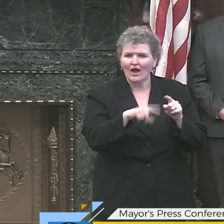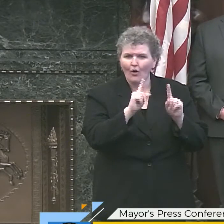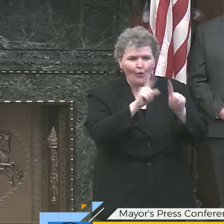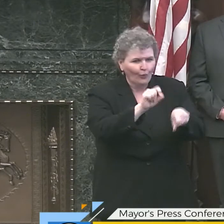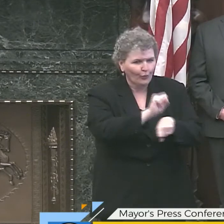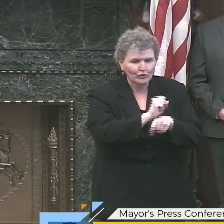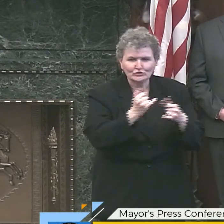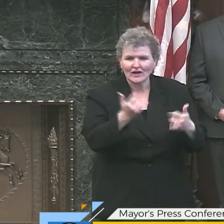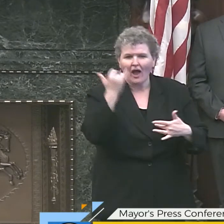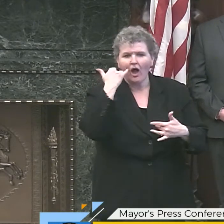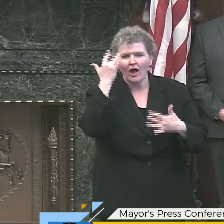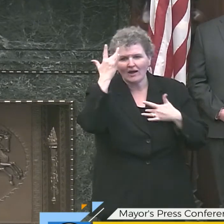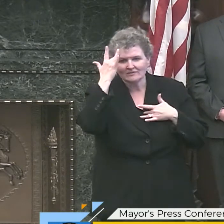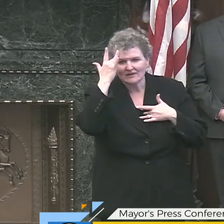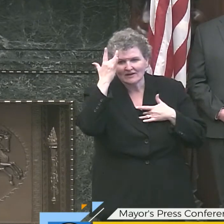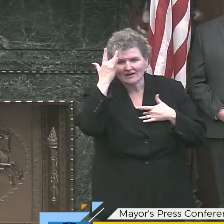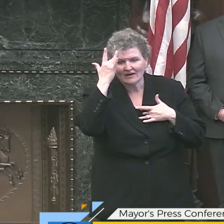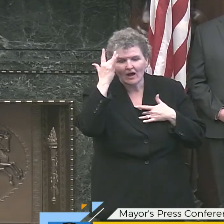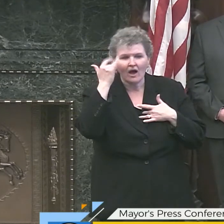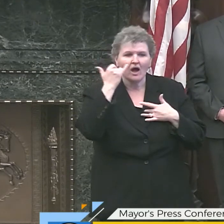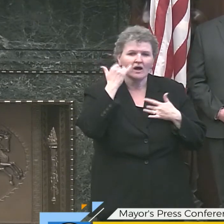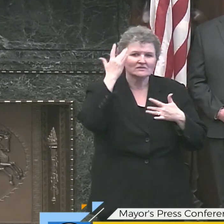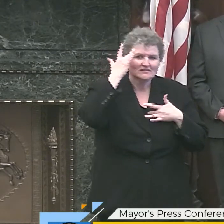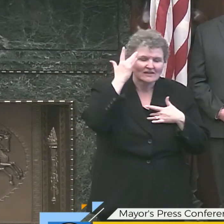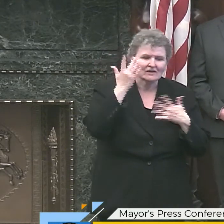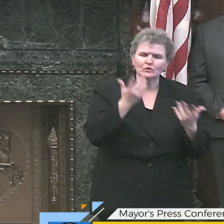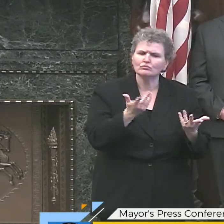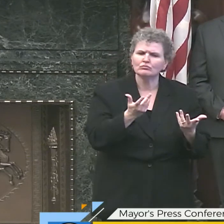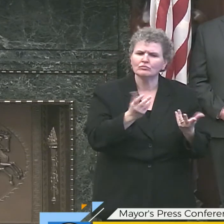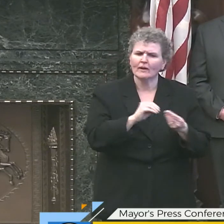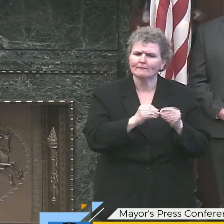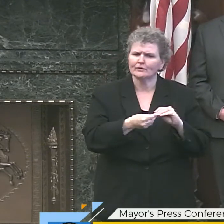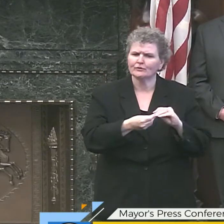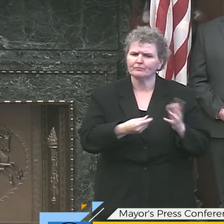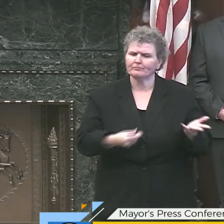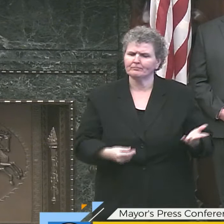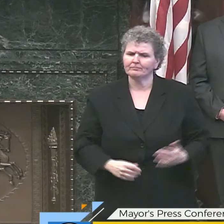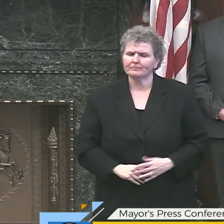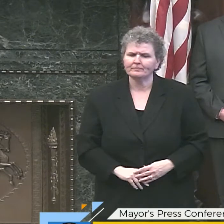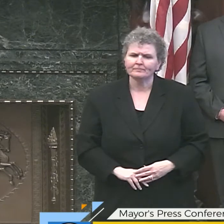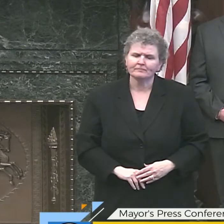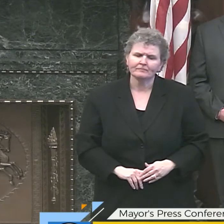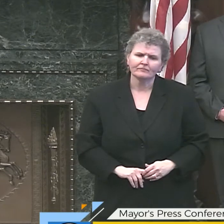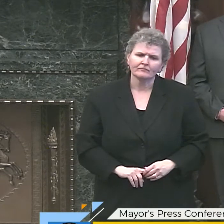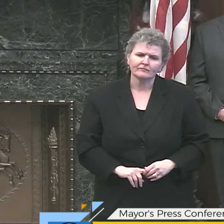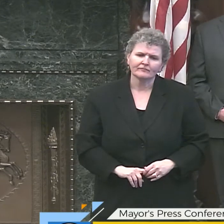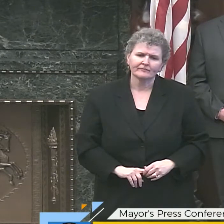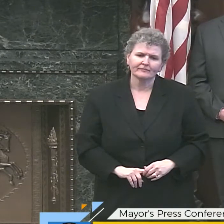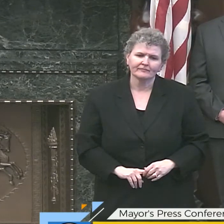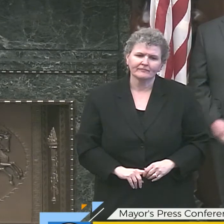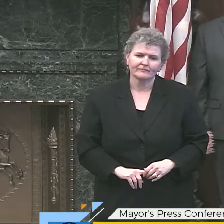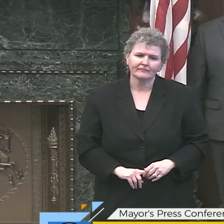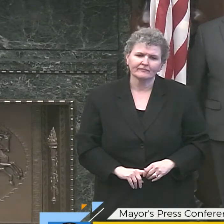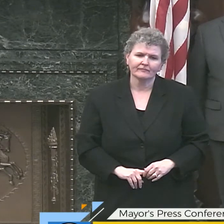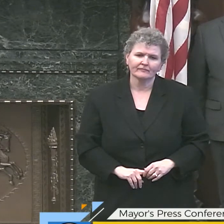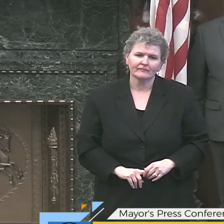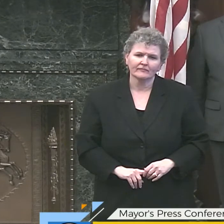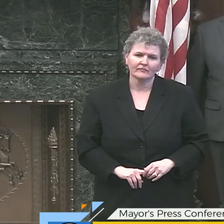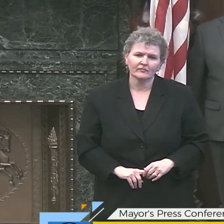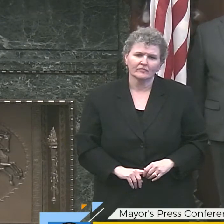before the pandemic came to this? Sure. So no, we've actually not seen an uptick in call-outs for police or fire or our correctional